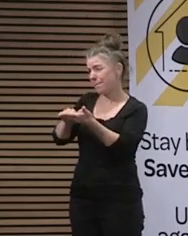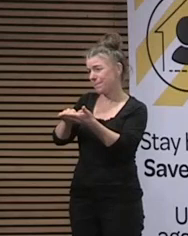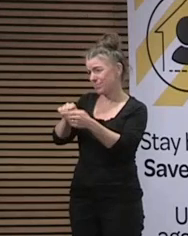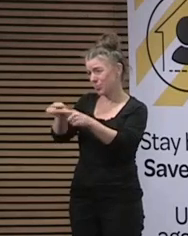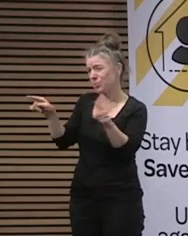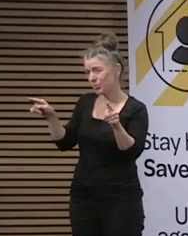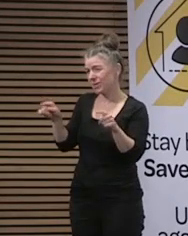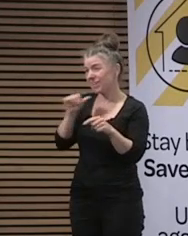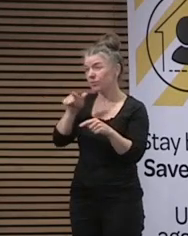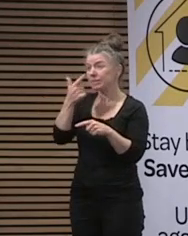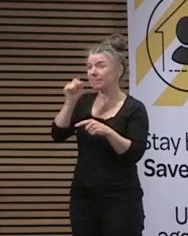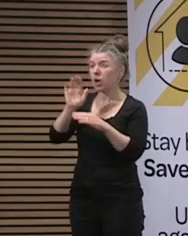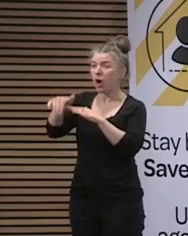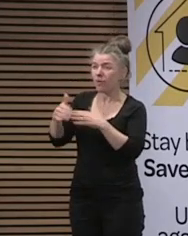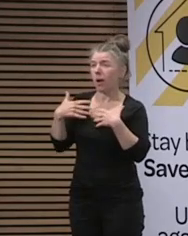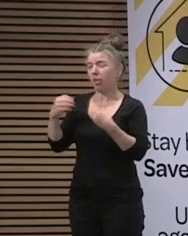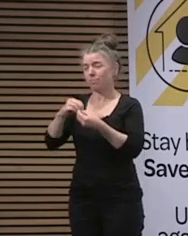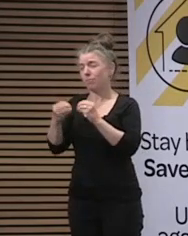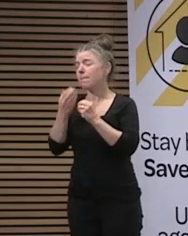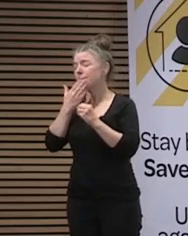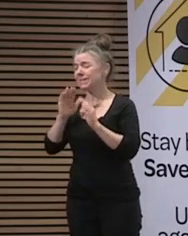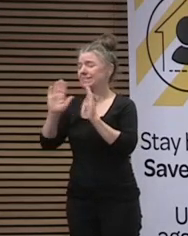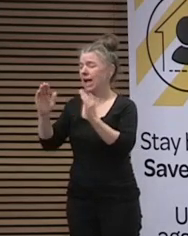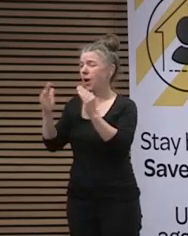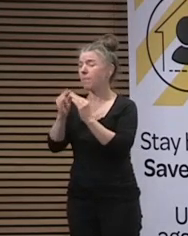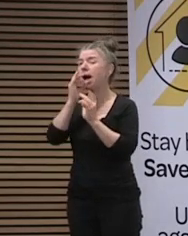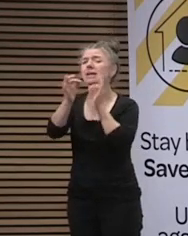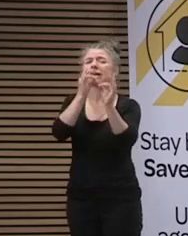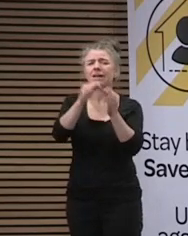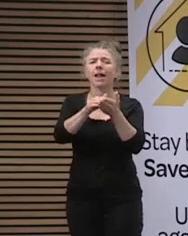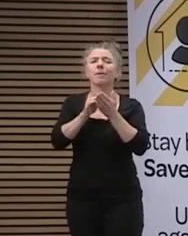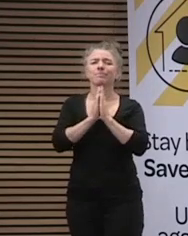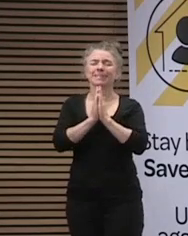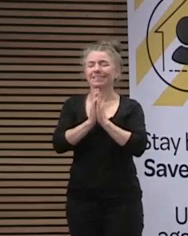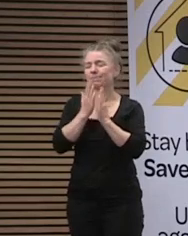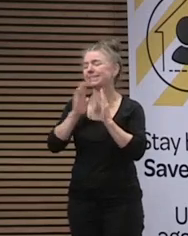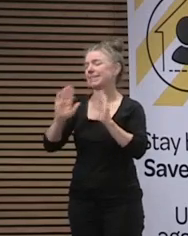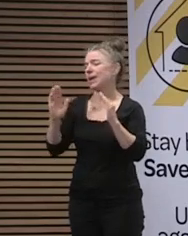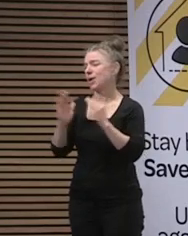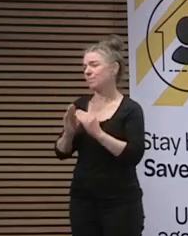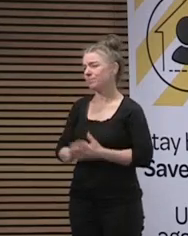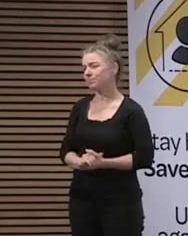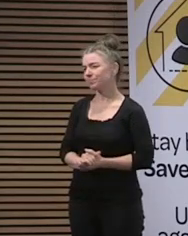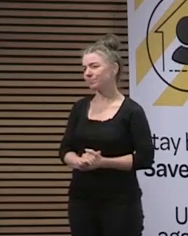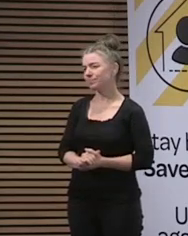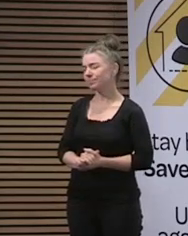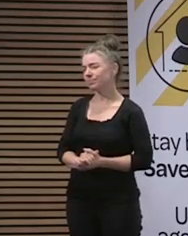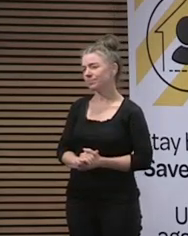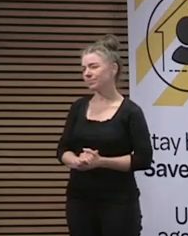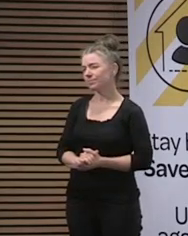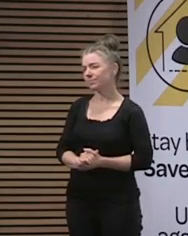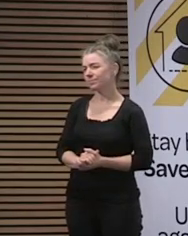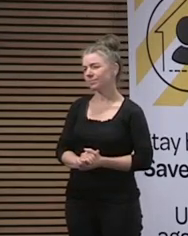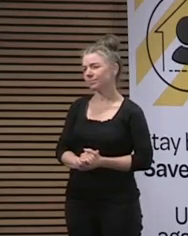in time and during these extraordinary times. So please reach out and don't leave your home. Just to be clear for some, maybe